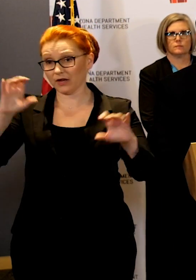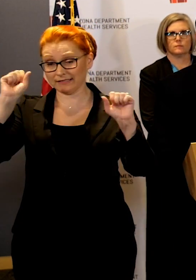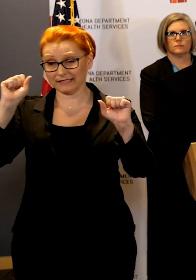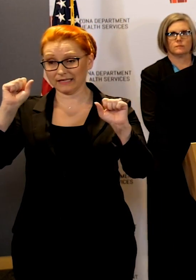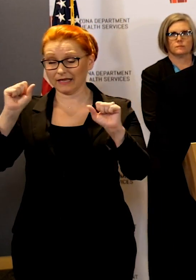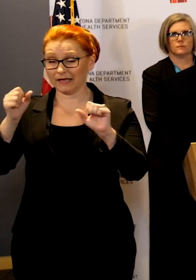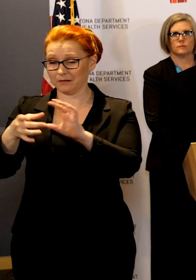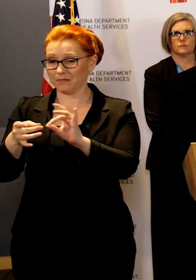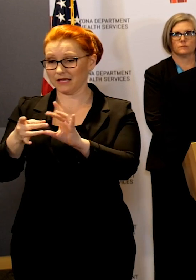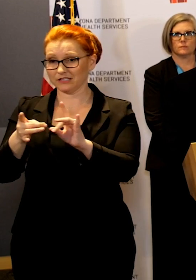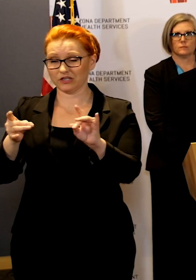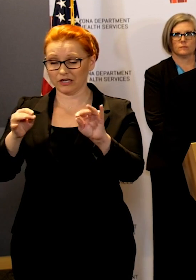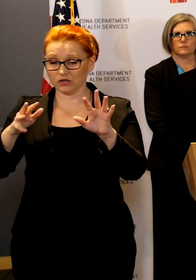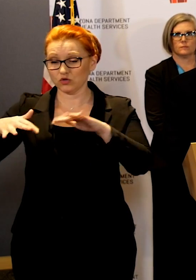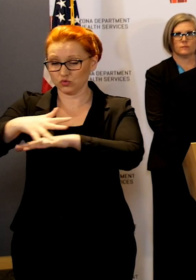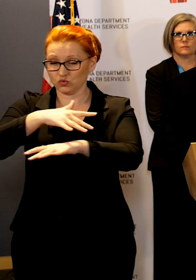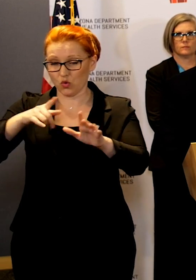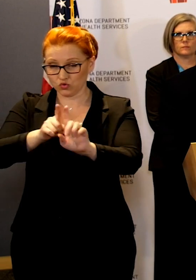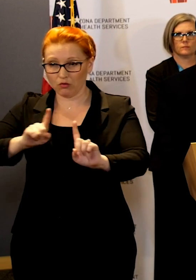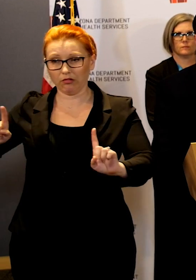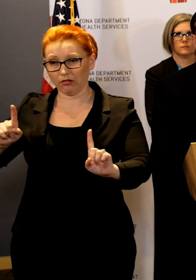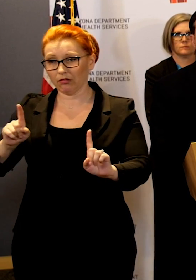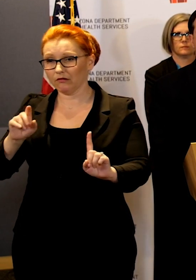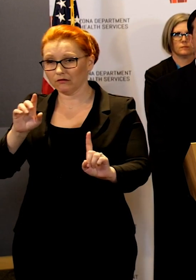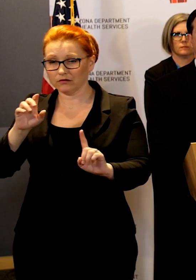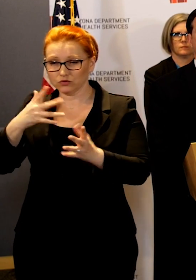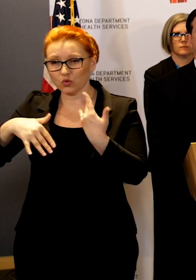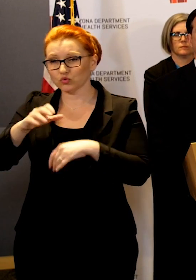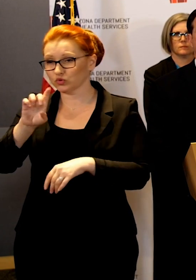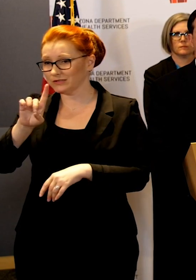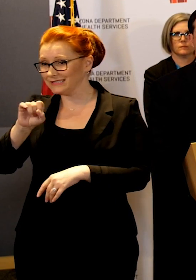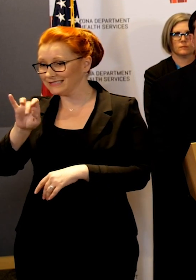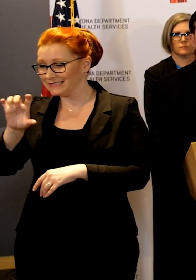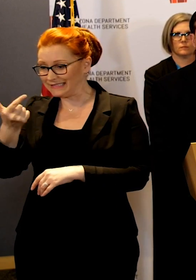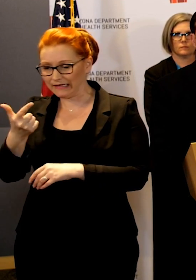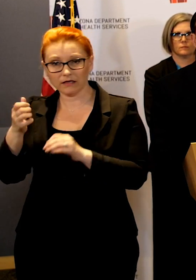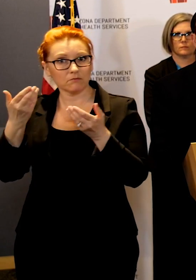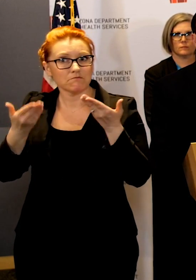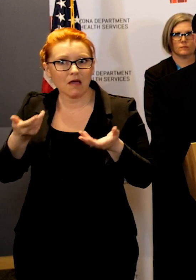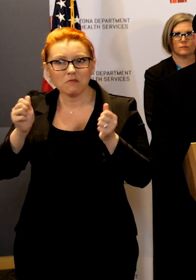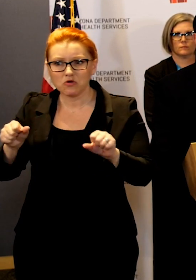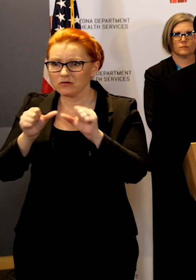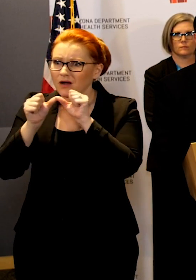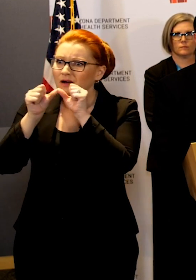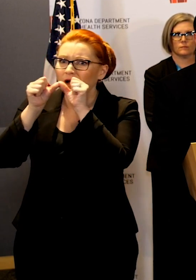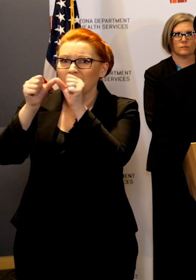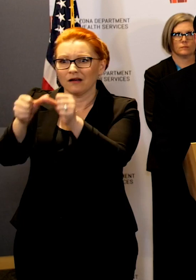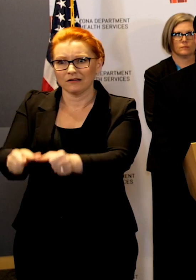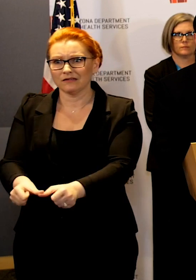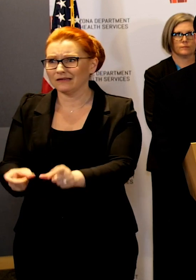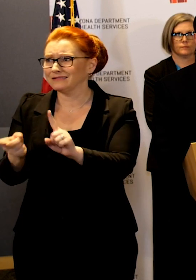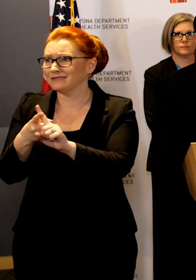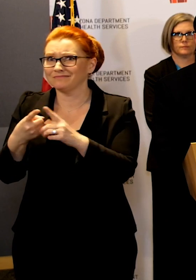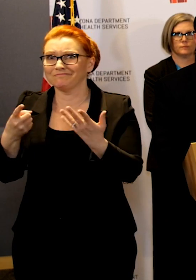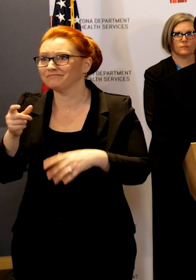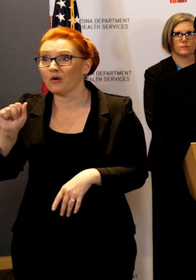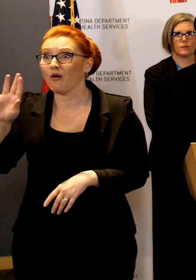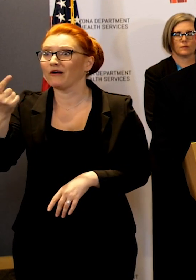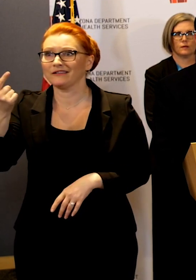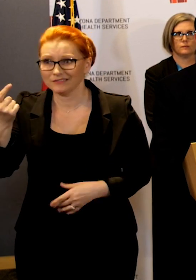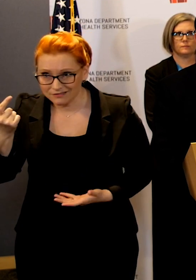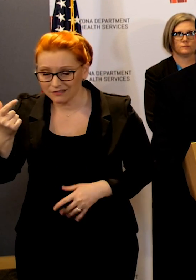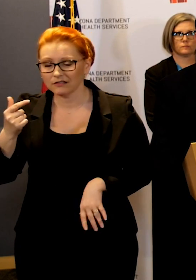social distancing scenario that we now find ourselves in could last through August.